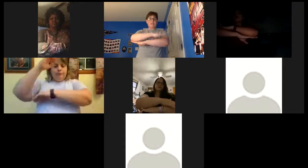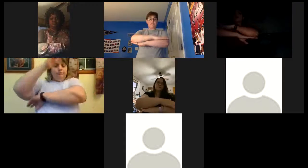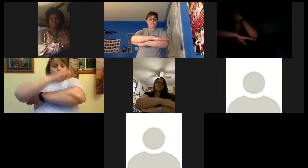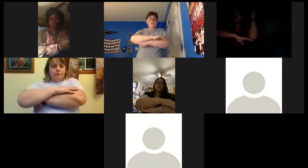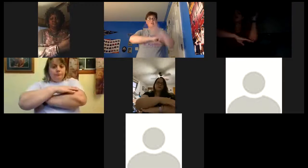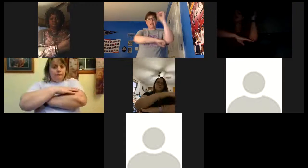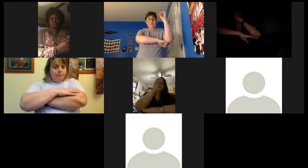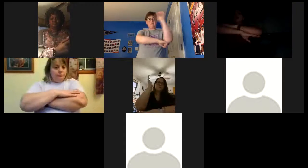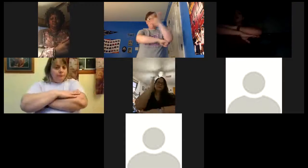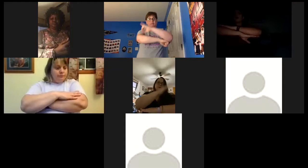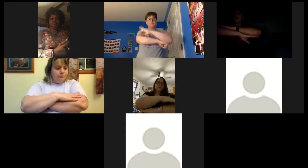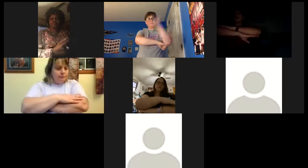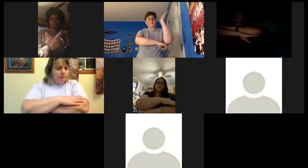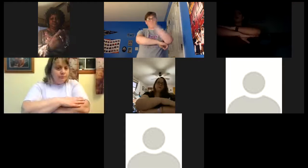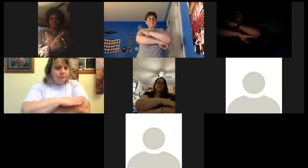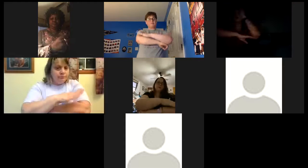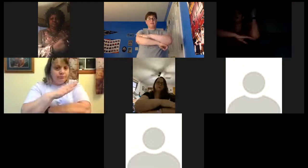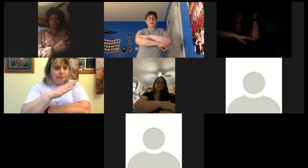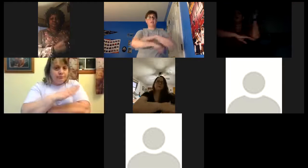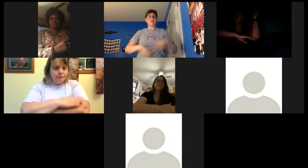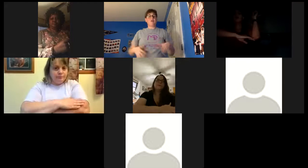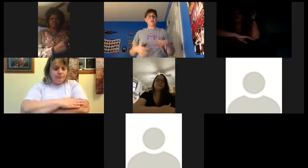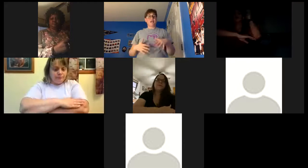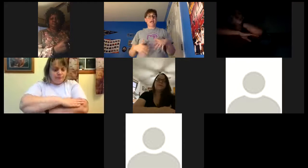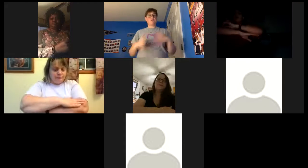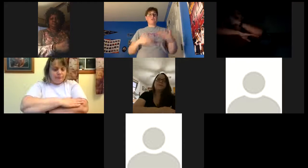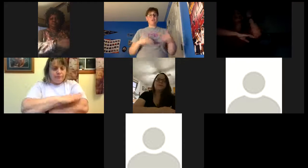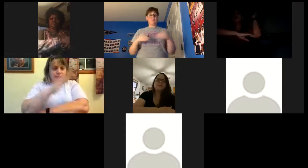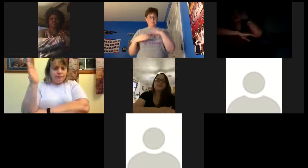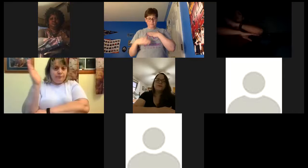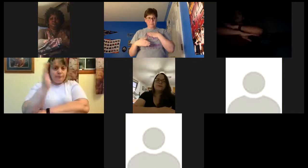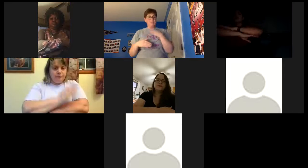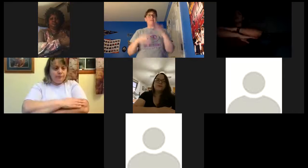learned day either way. All right. So if you want to add